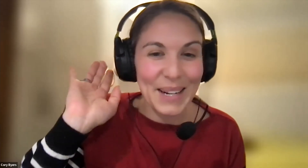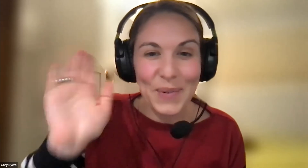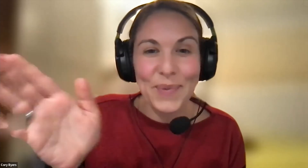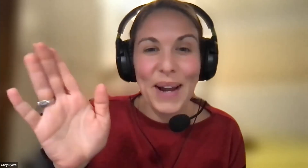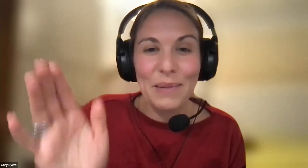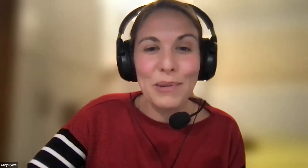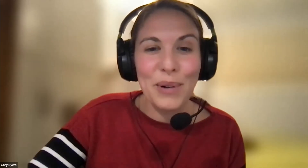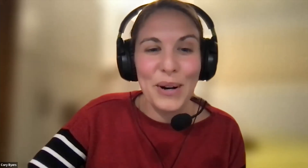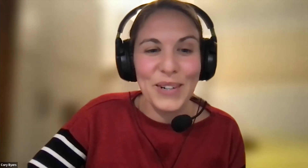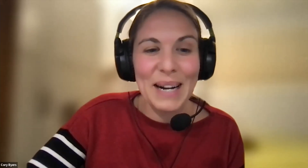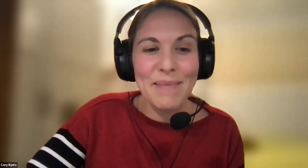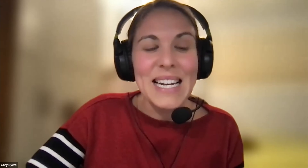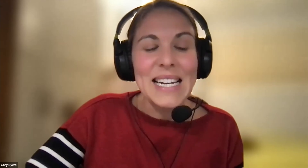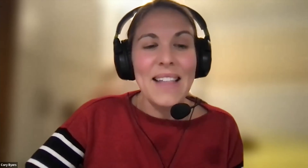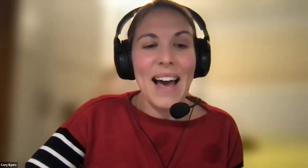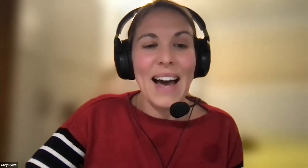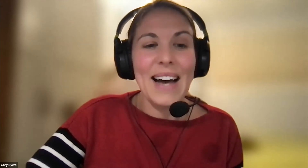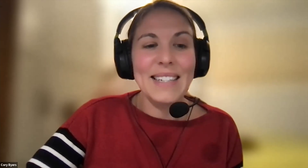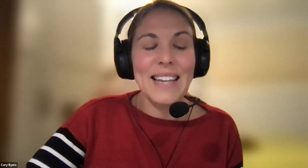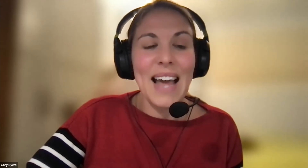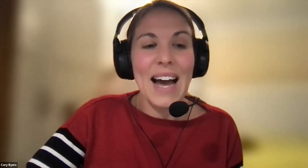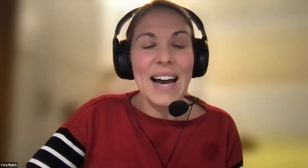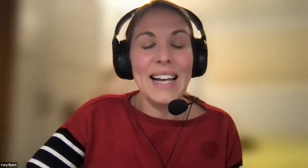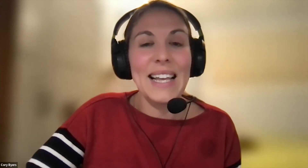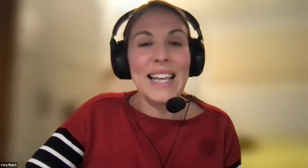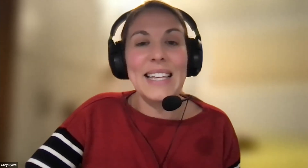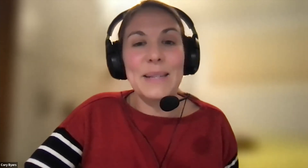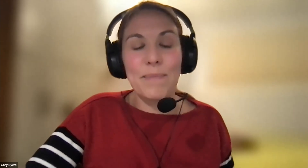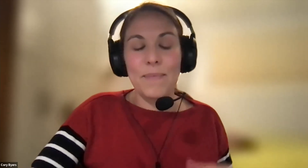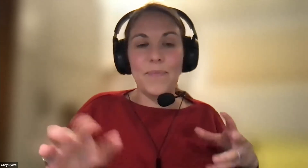an incredible program that